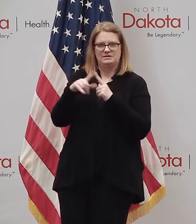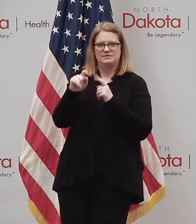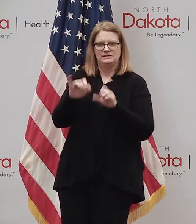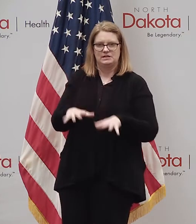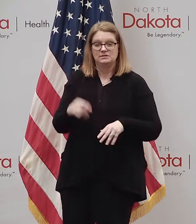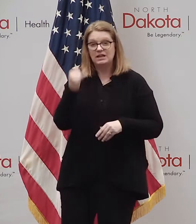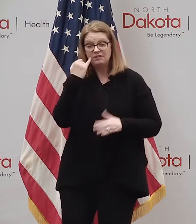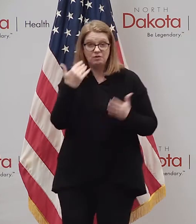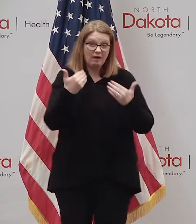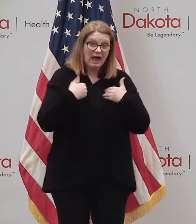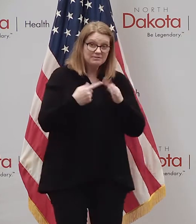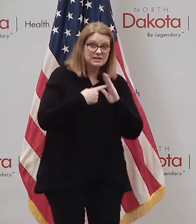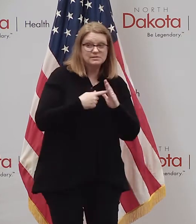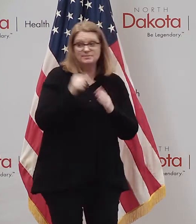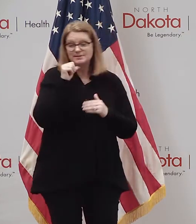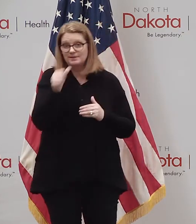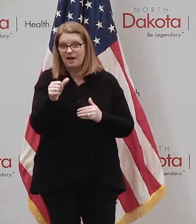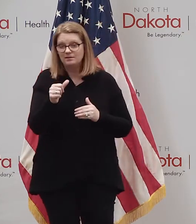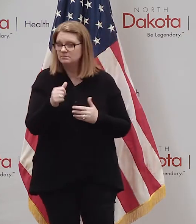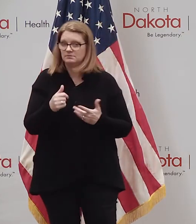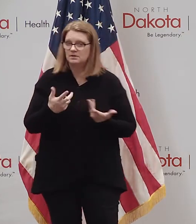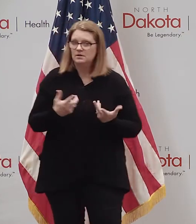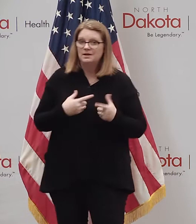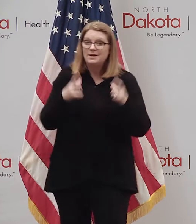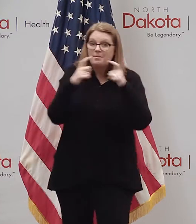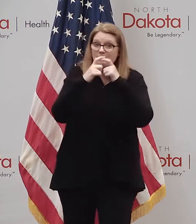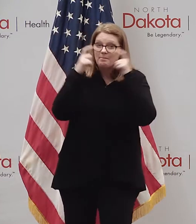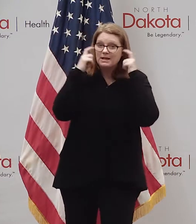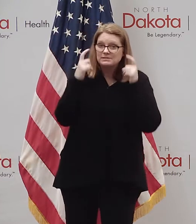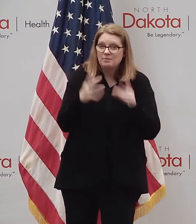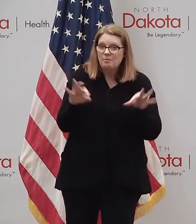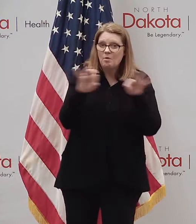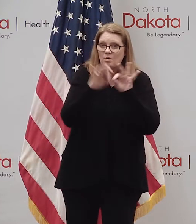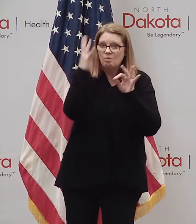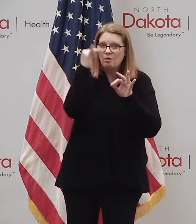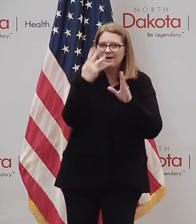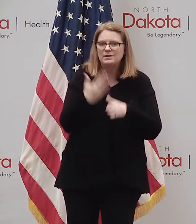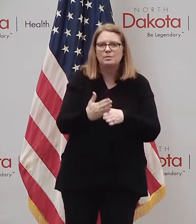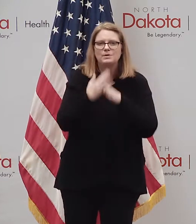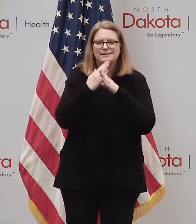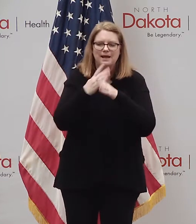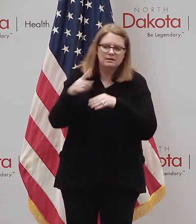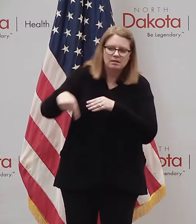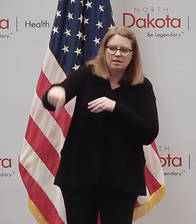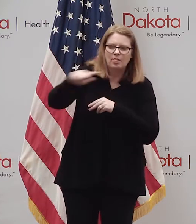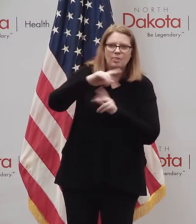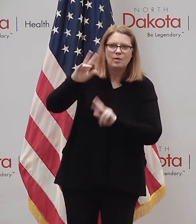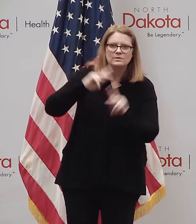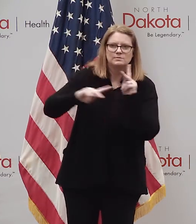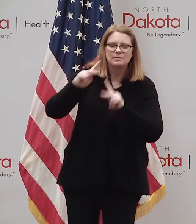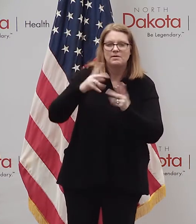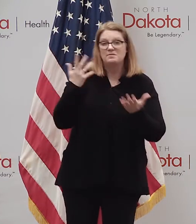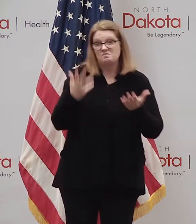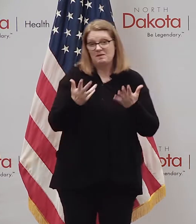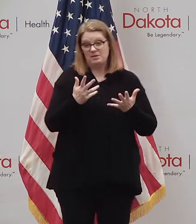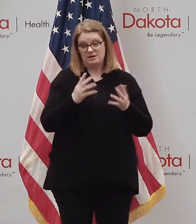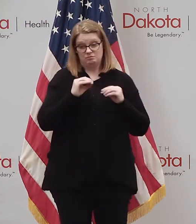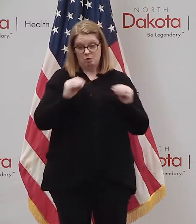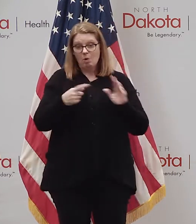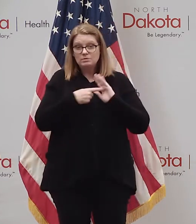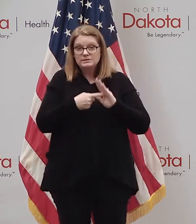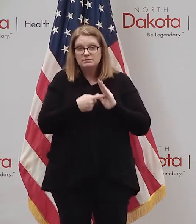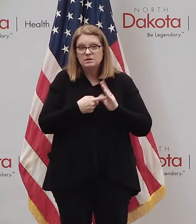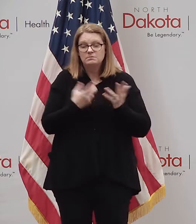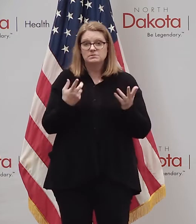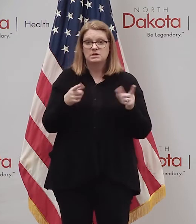not. Masking is also important to protect those around you. You may be mildly ill or asymptomatic, and wearing